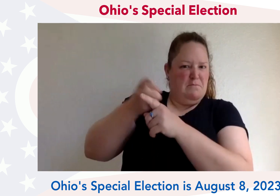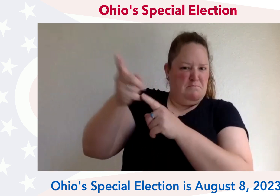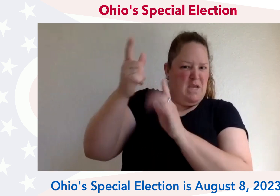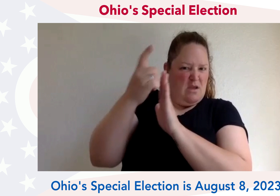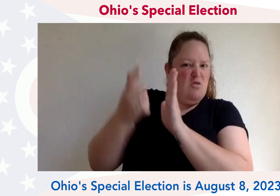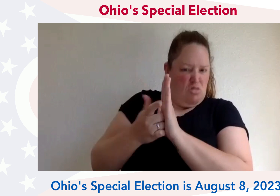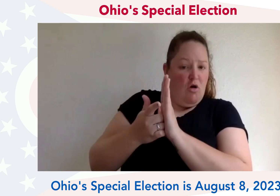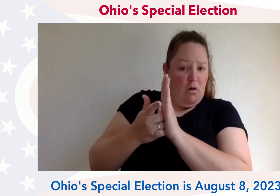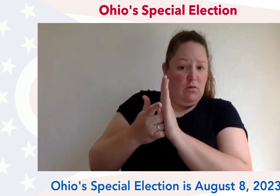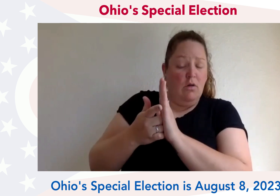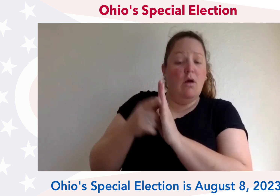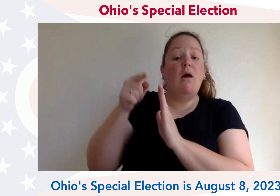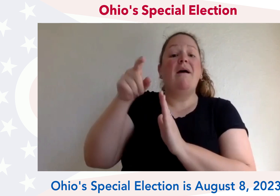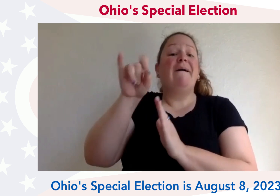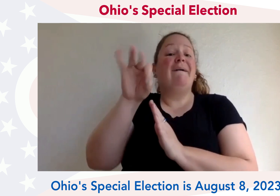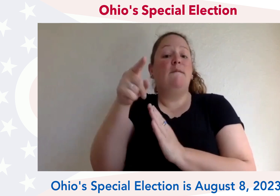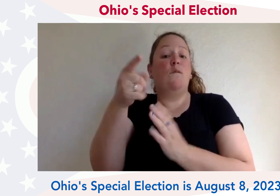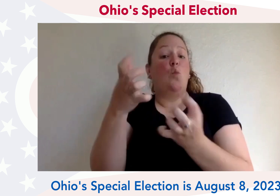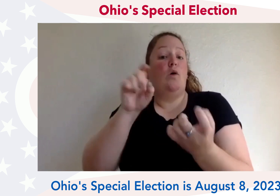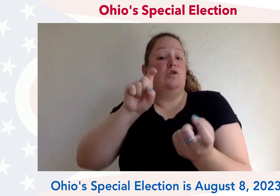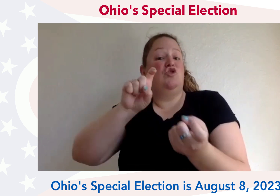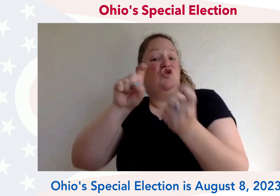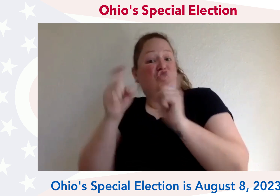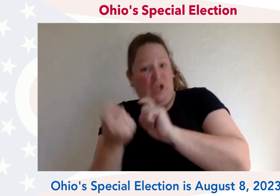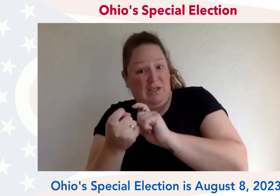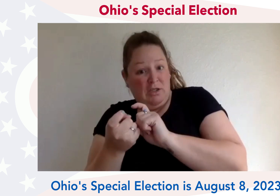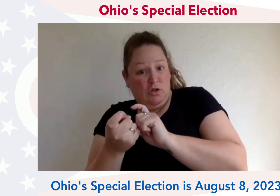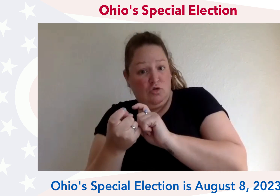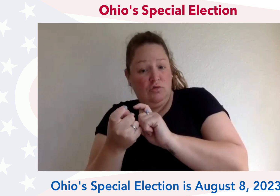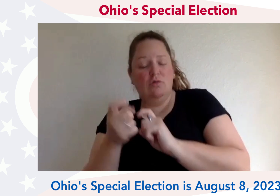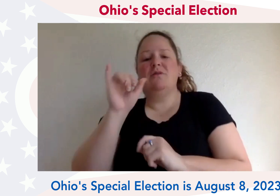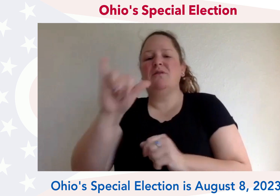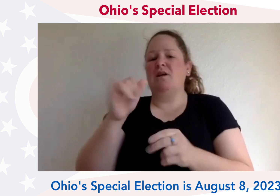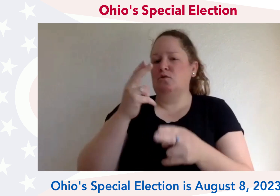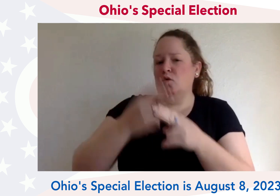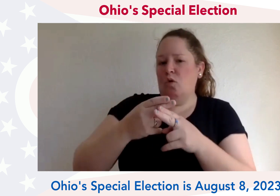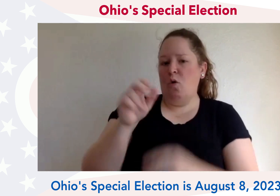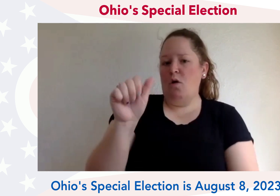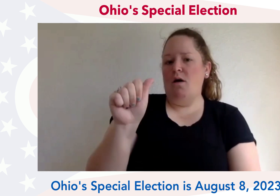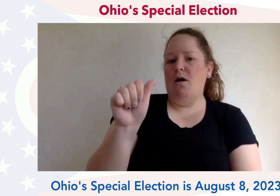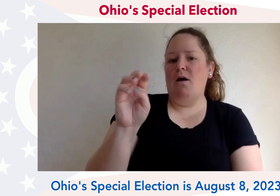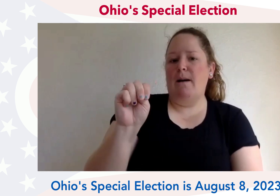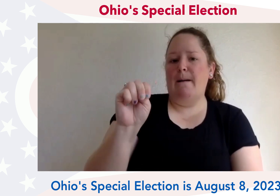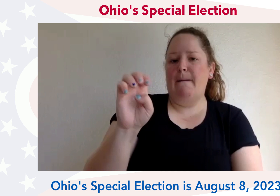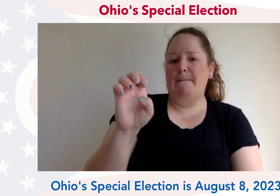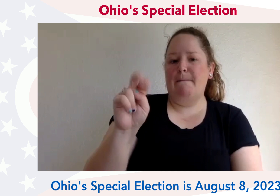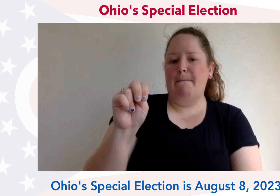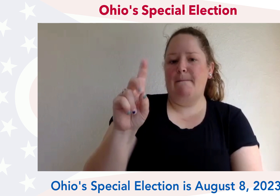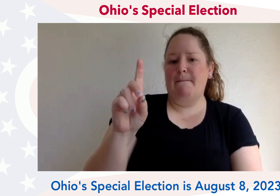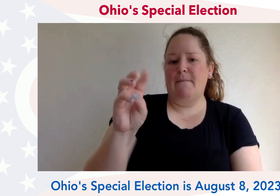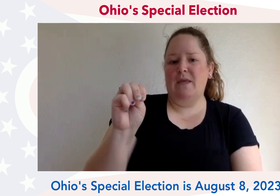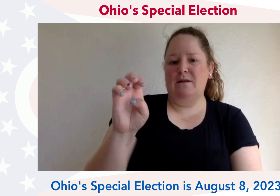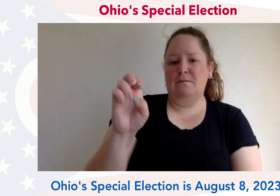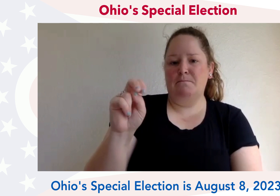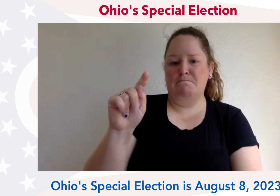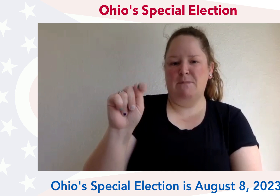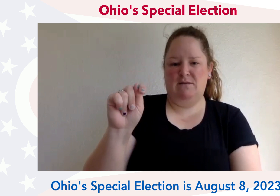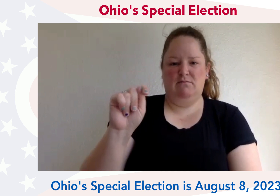The Constitution, that main law, can be changed in the form of an